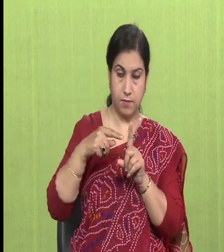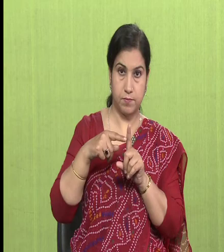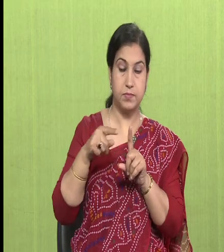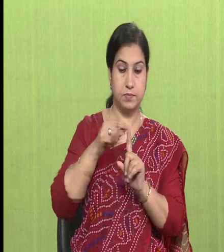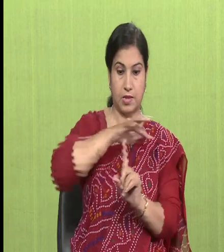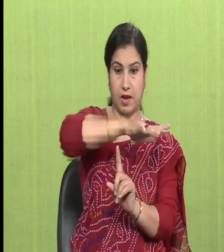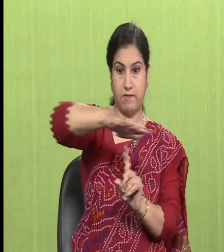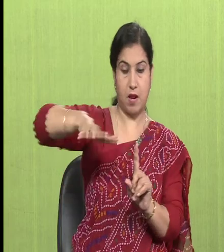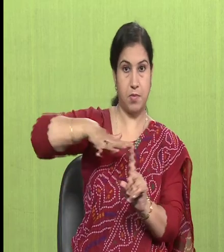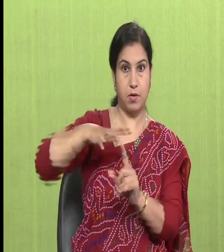environment,